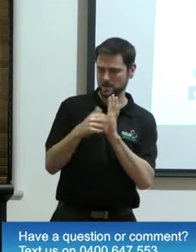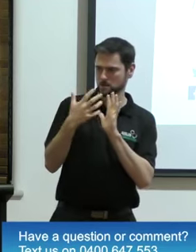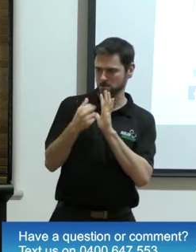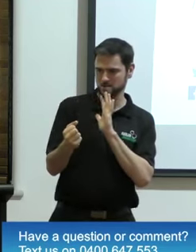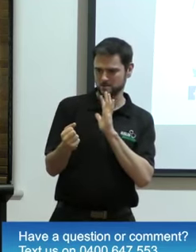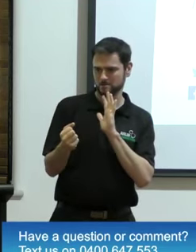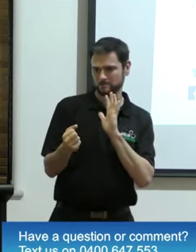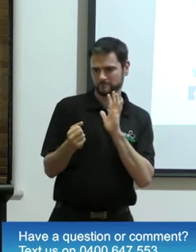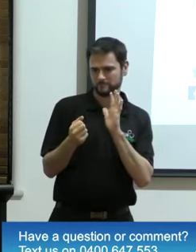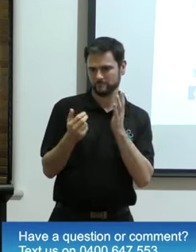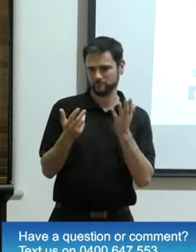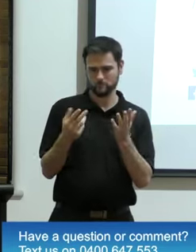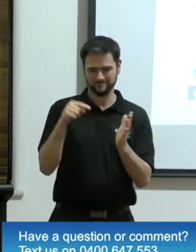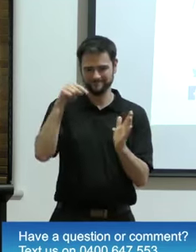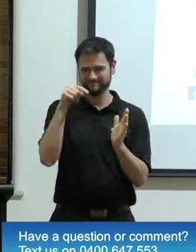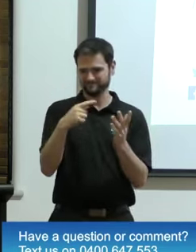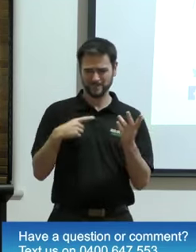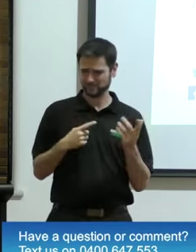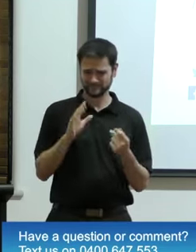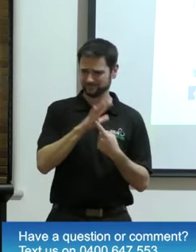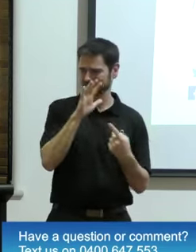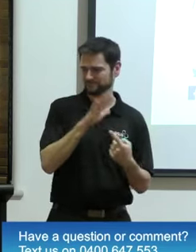away from such a,